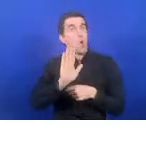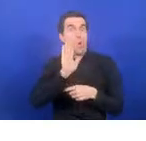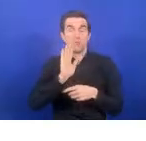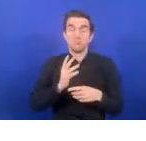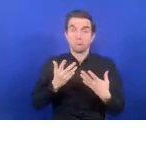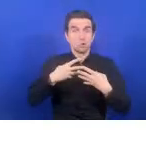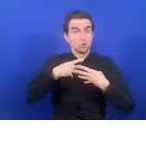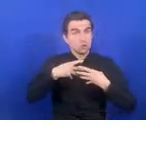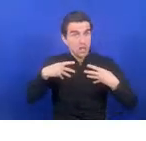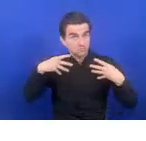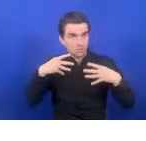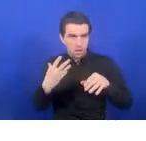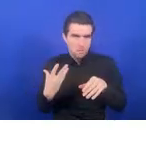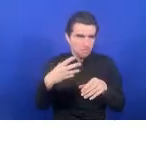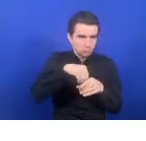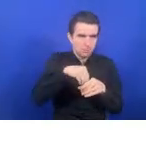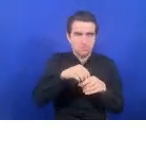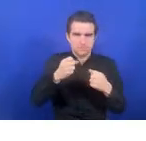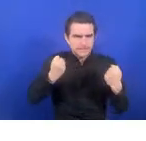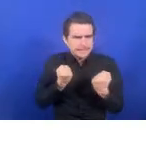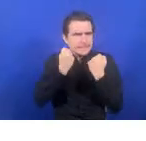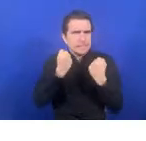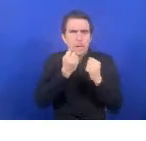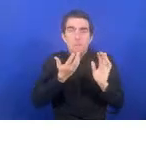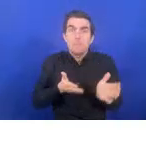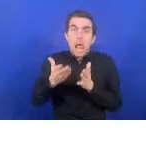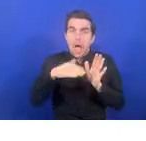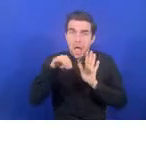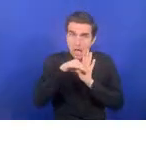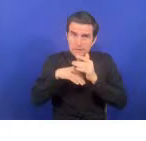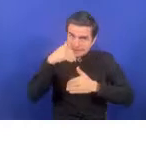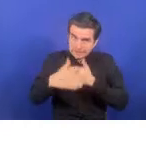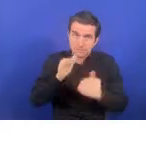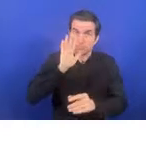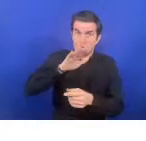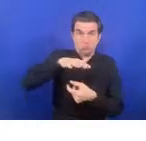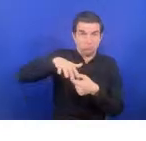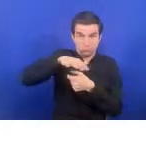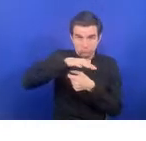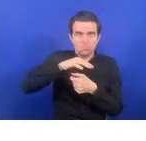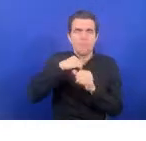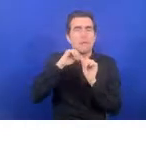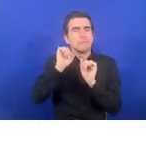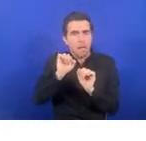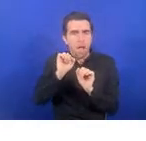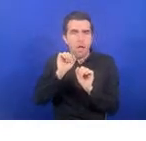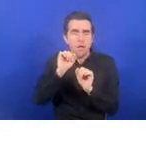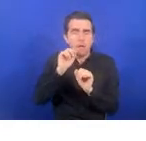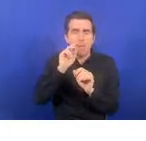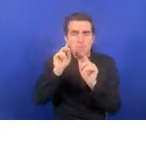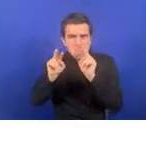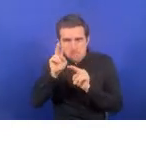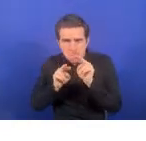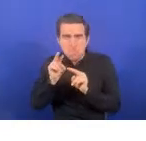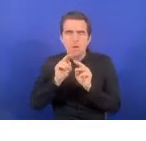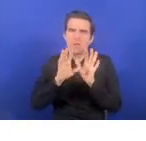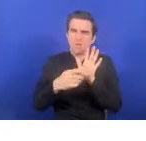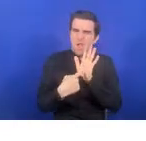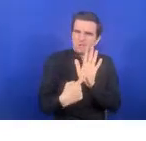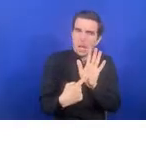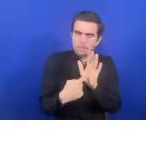So, step 1, institutional measures. What does this mean in practice? It means that